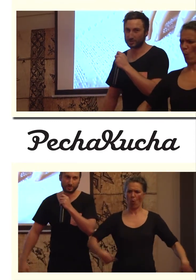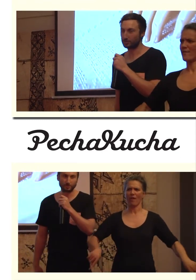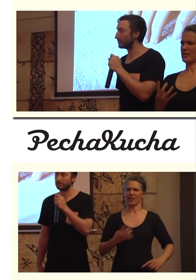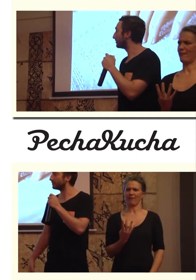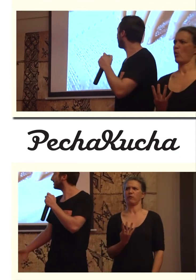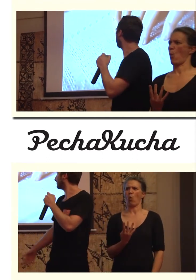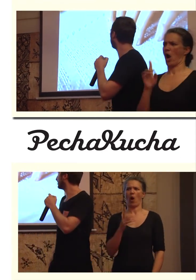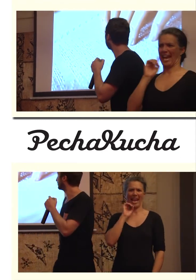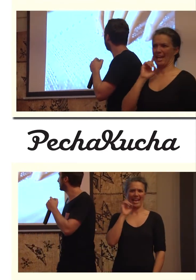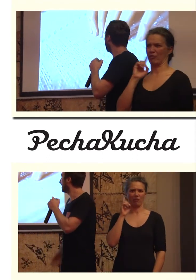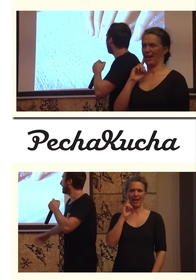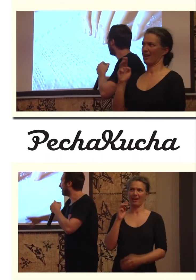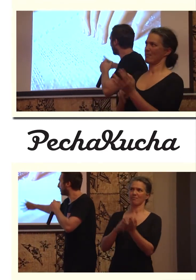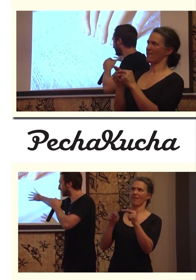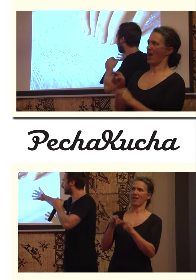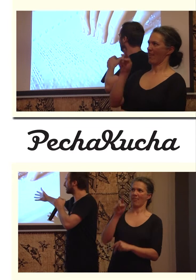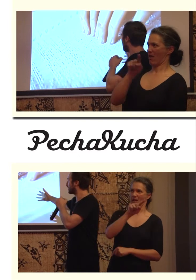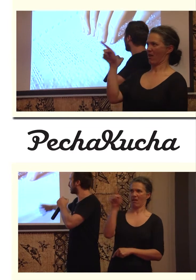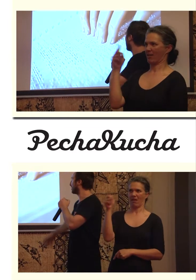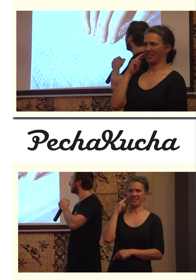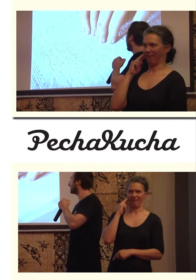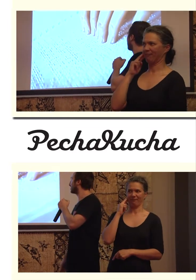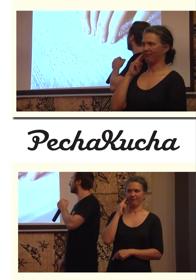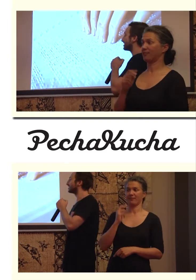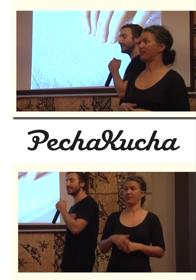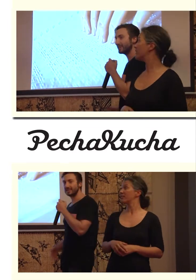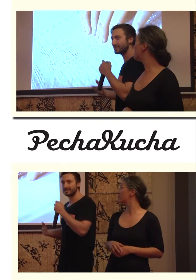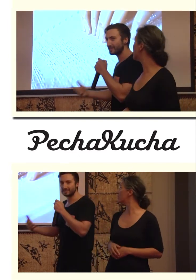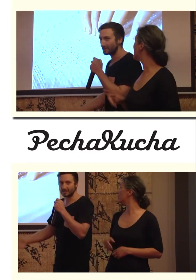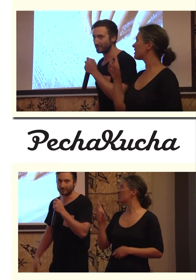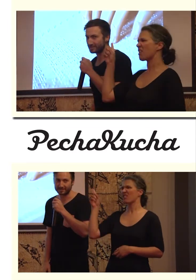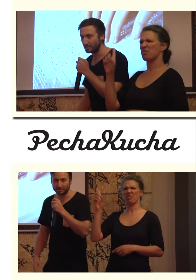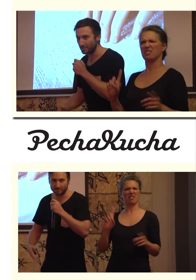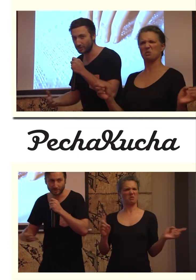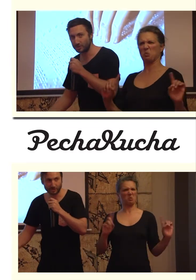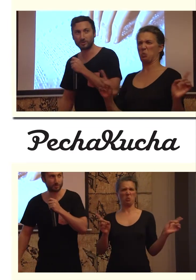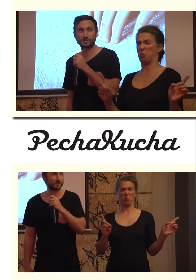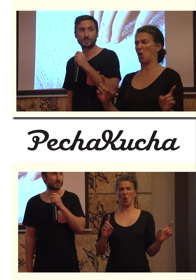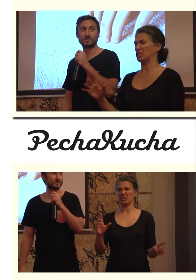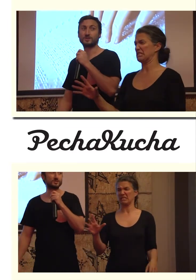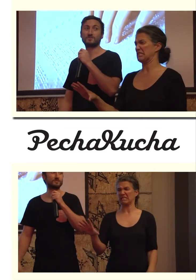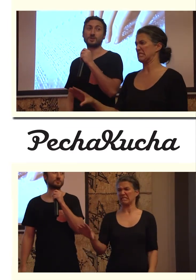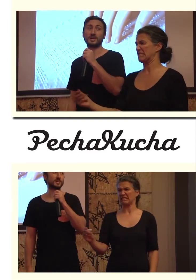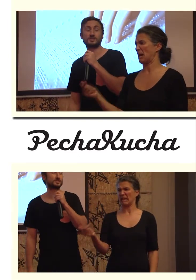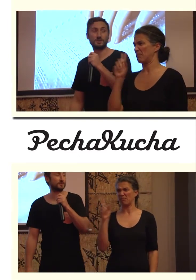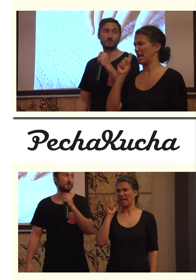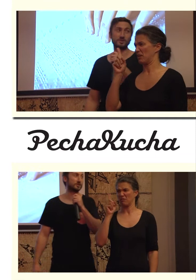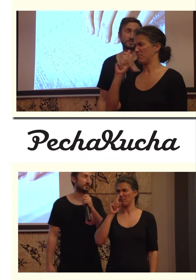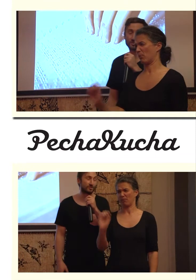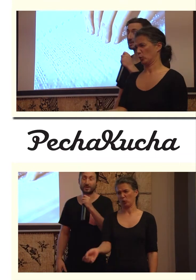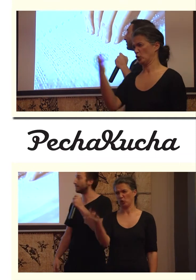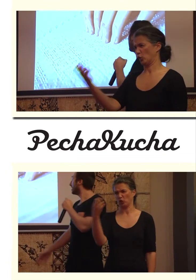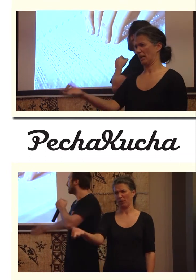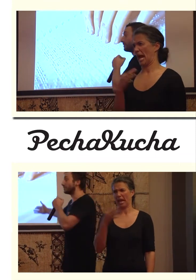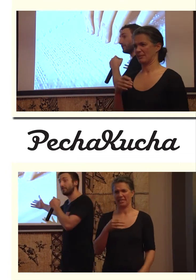know, children of deaf adults. This slide here is just to start off some of the most stupidest questions I've ever been asked about my